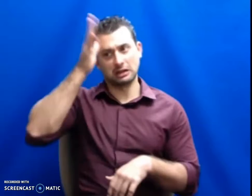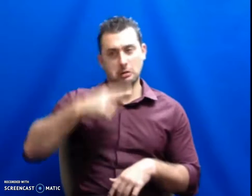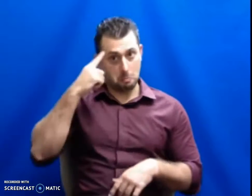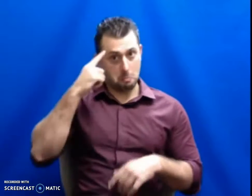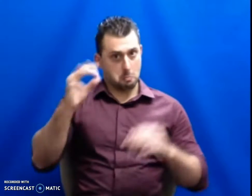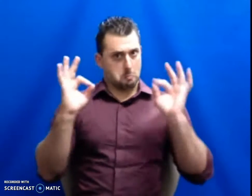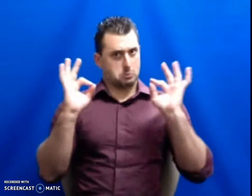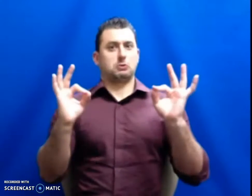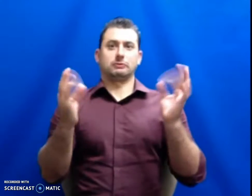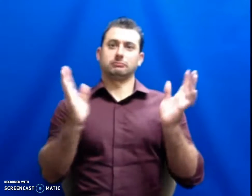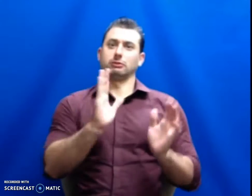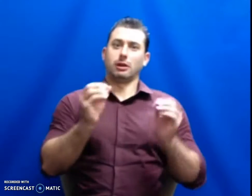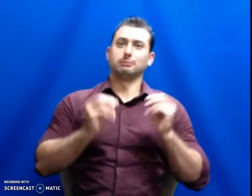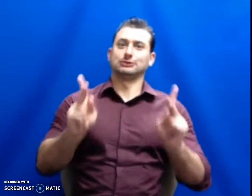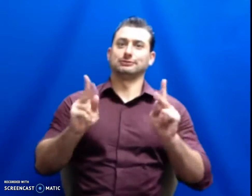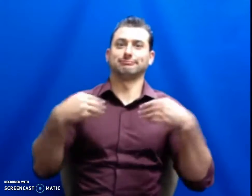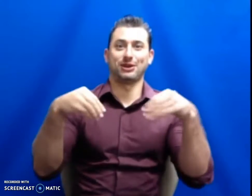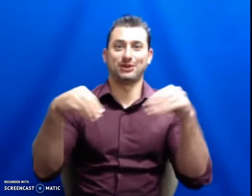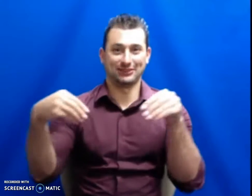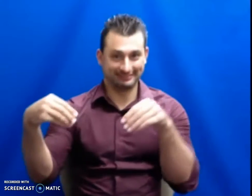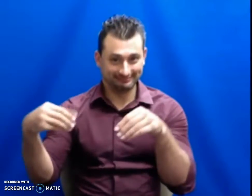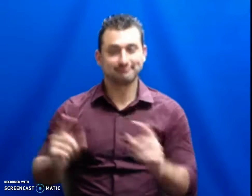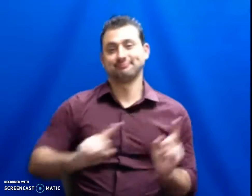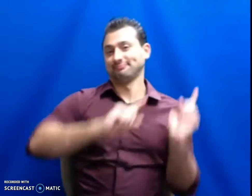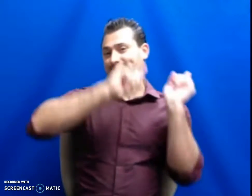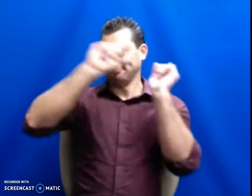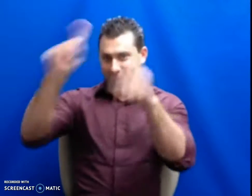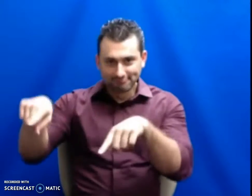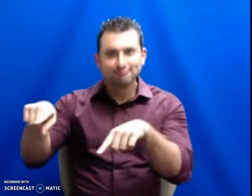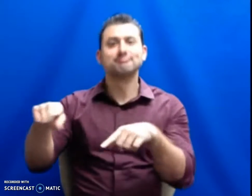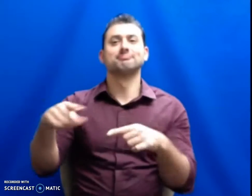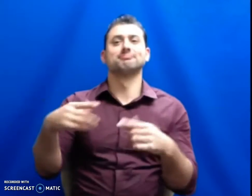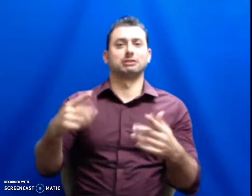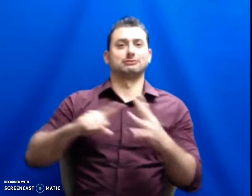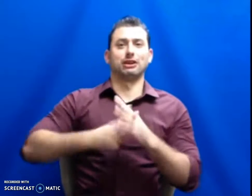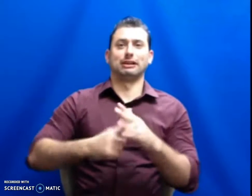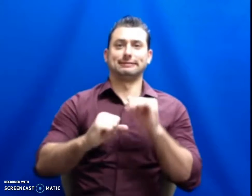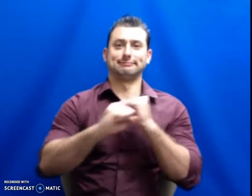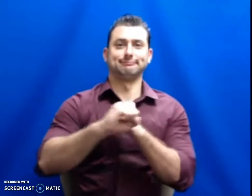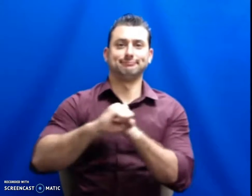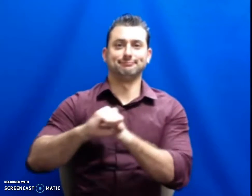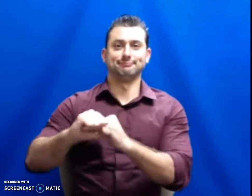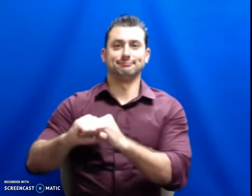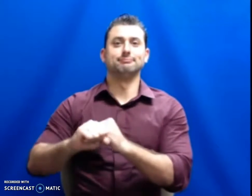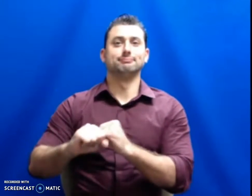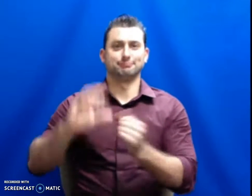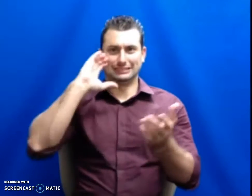he realizes that they don't have any washing machines. So he decided that's a good opportunity to sell to them. So he